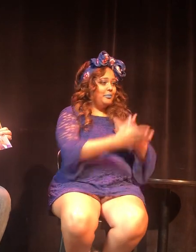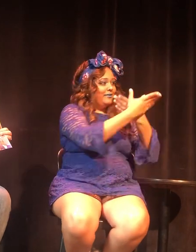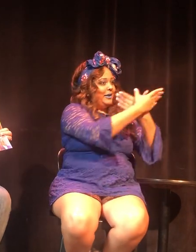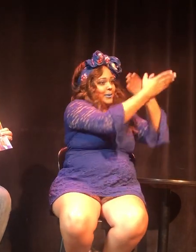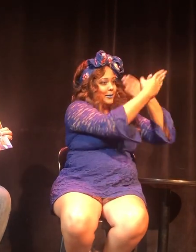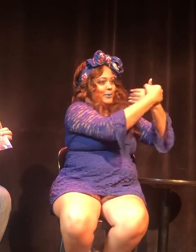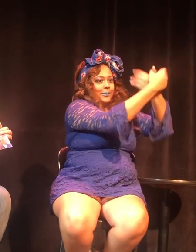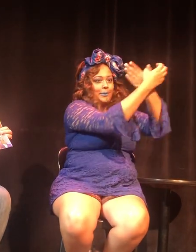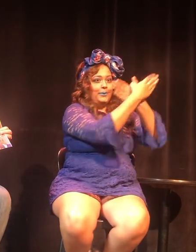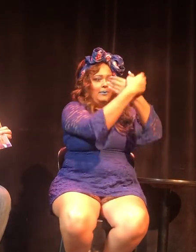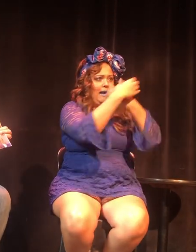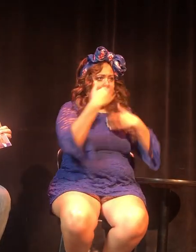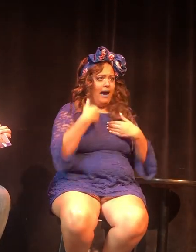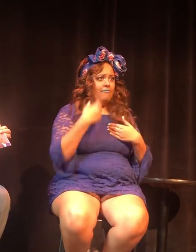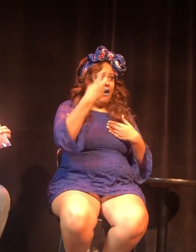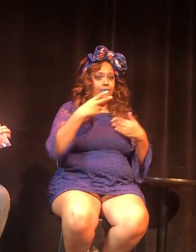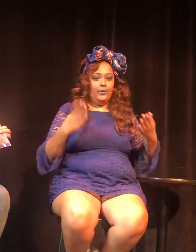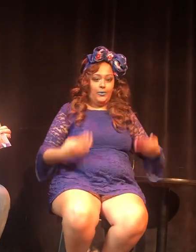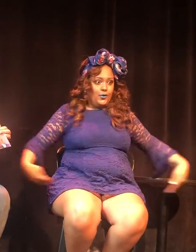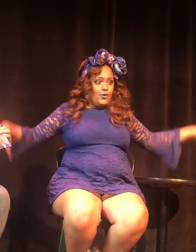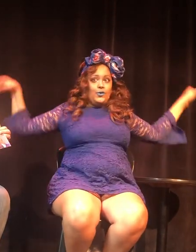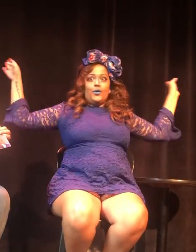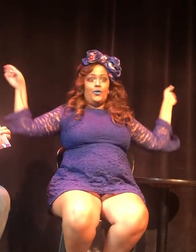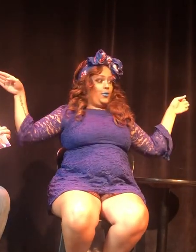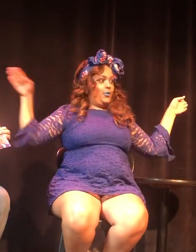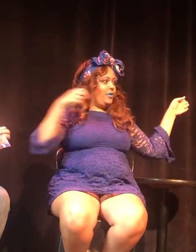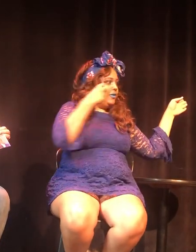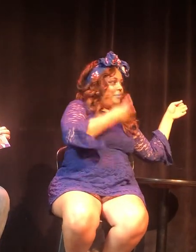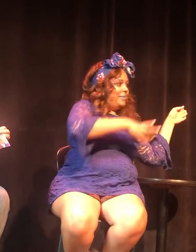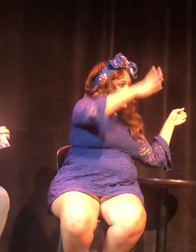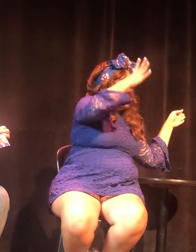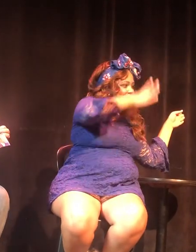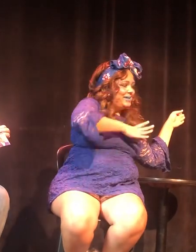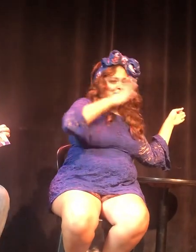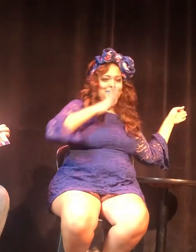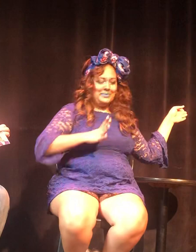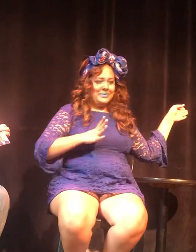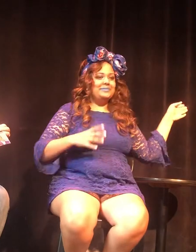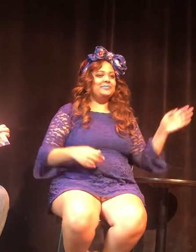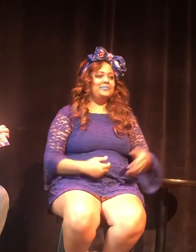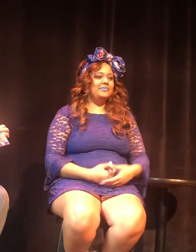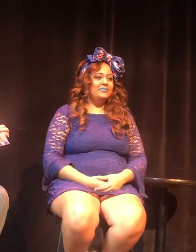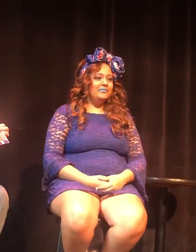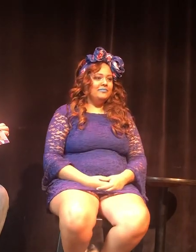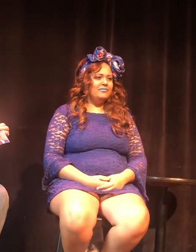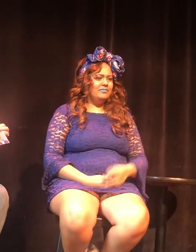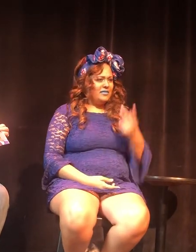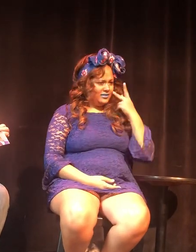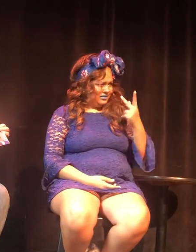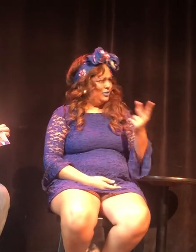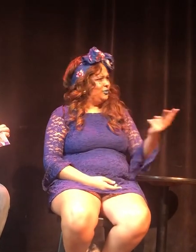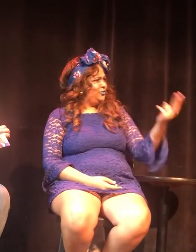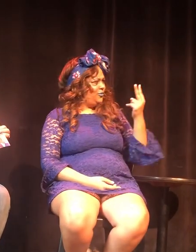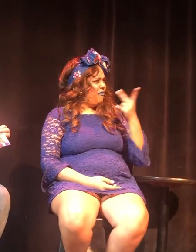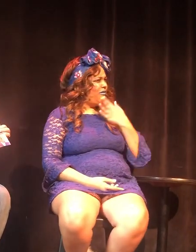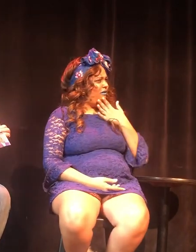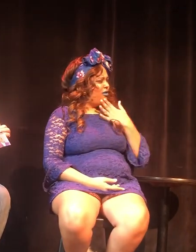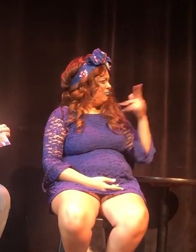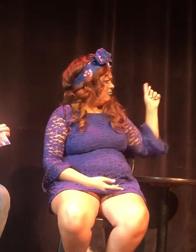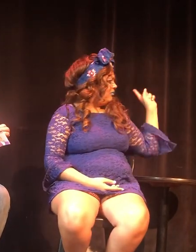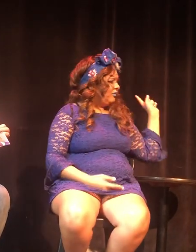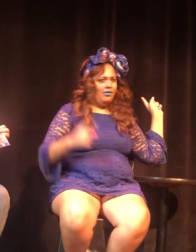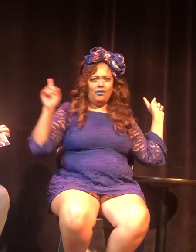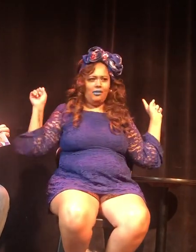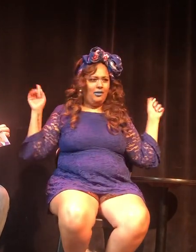female. This butterfly garden had two like that last year. See? Half of this butterfly